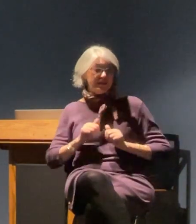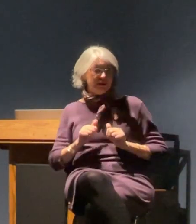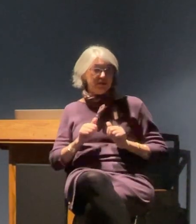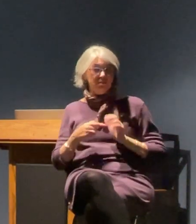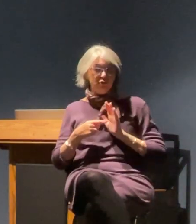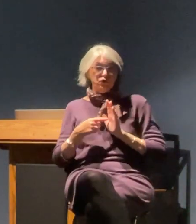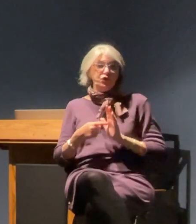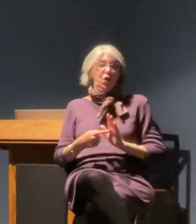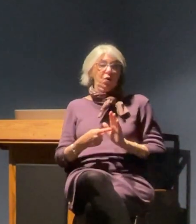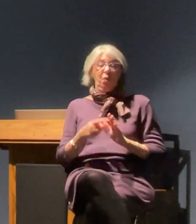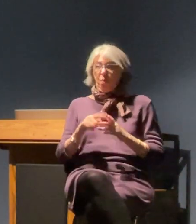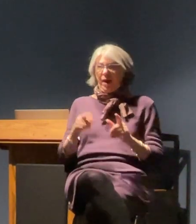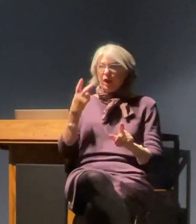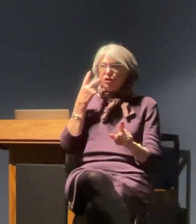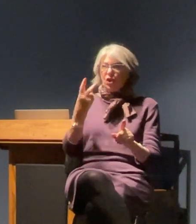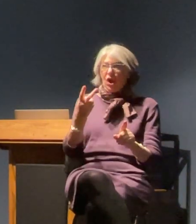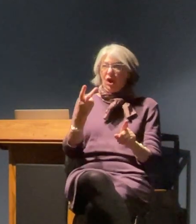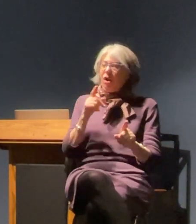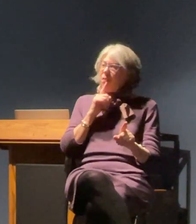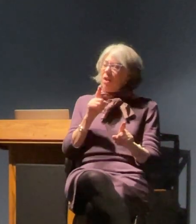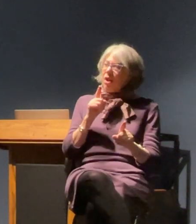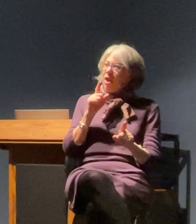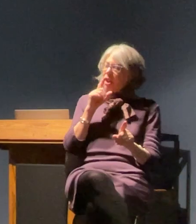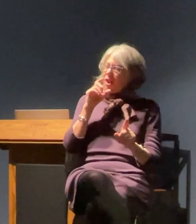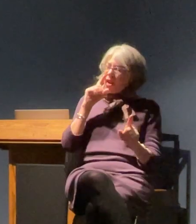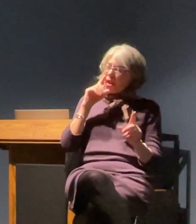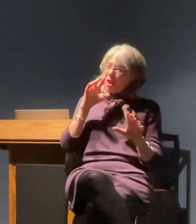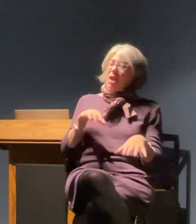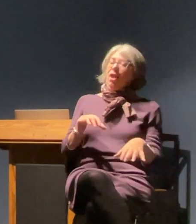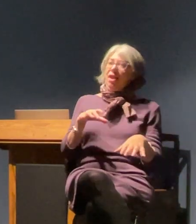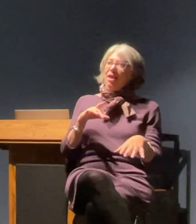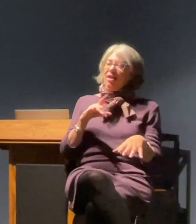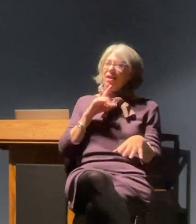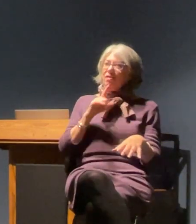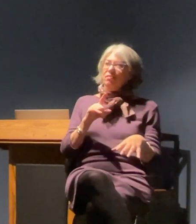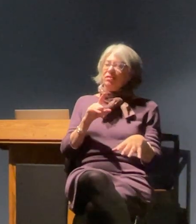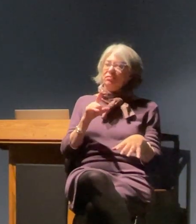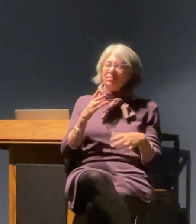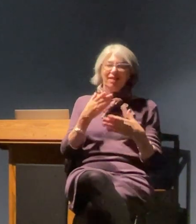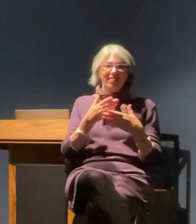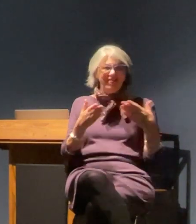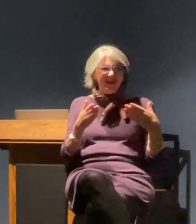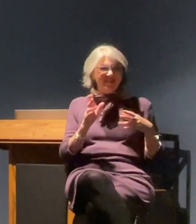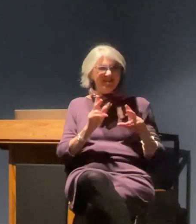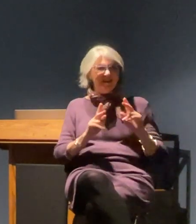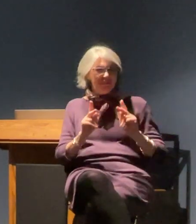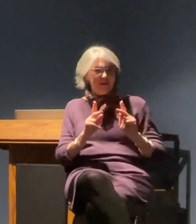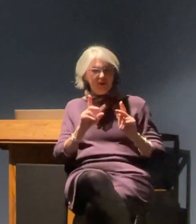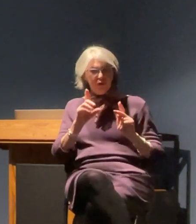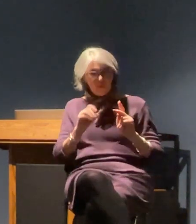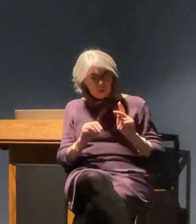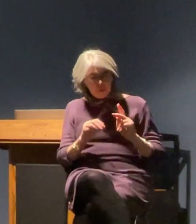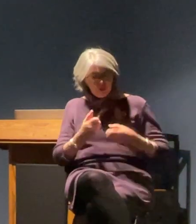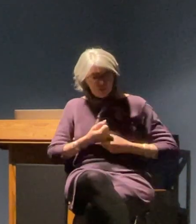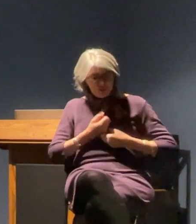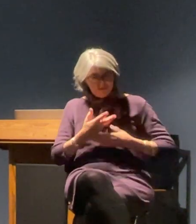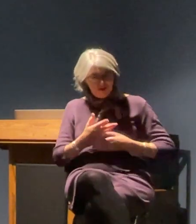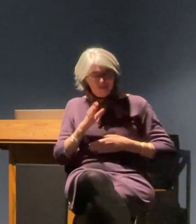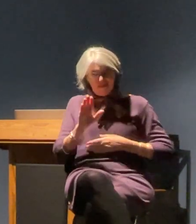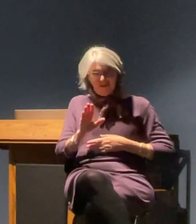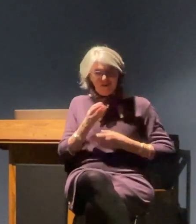it shows, and when I saw it, I was really stunned because it really shows that things that people do to express